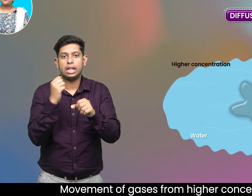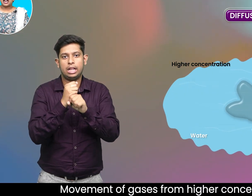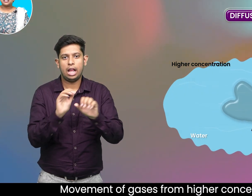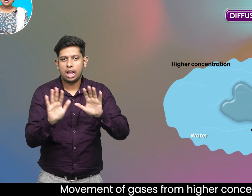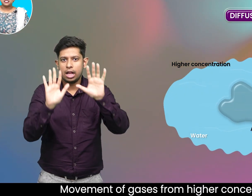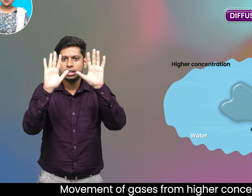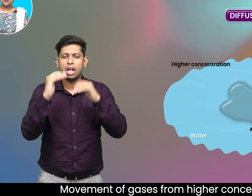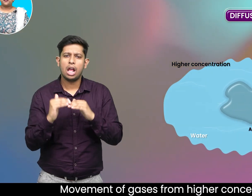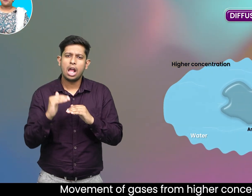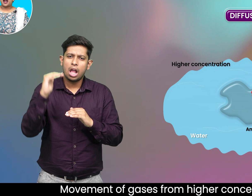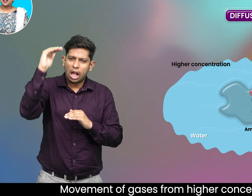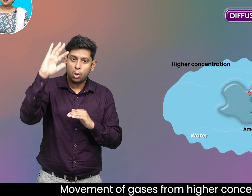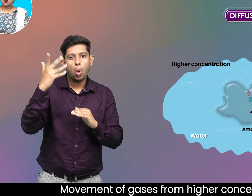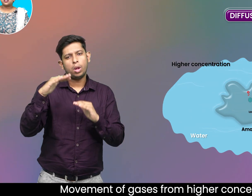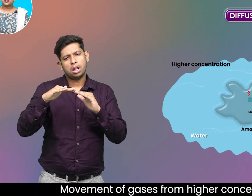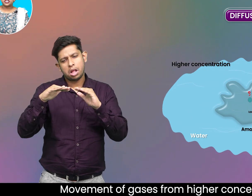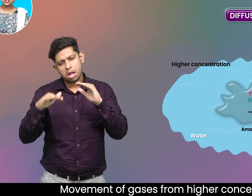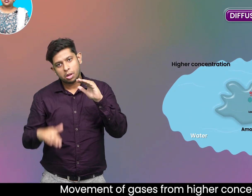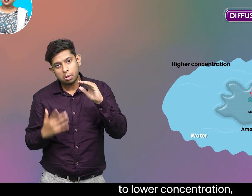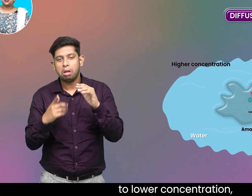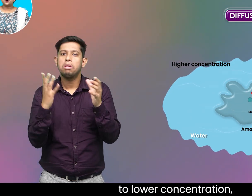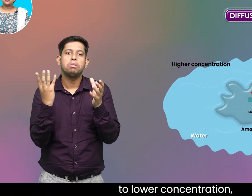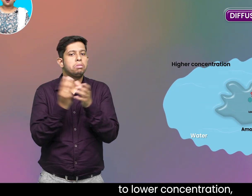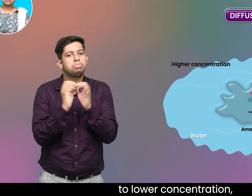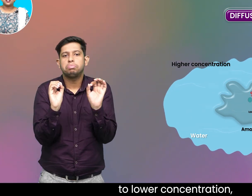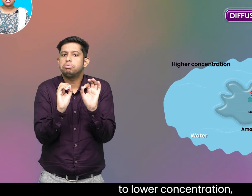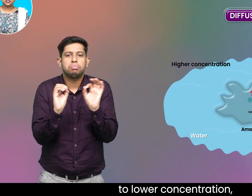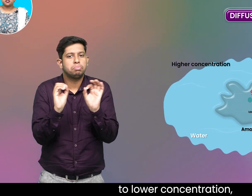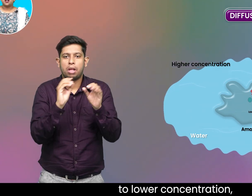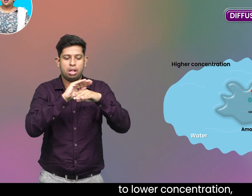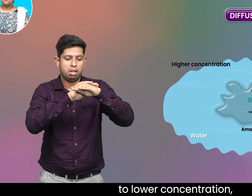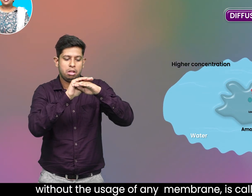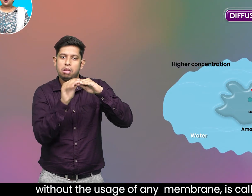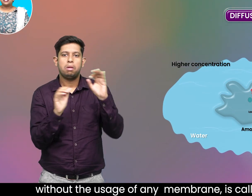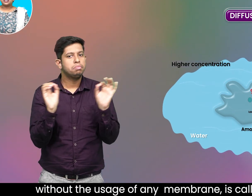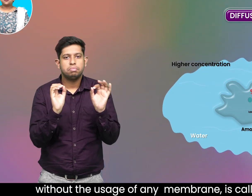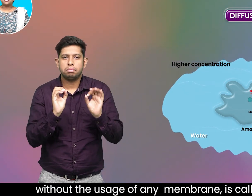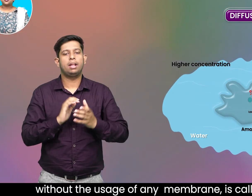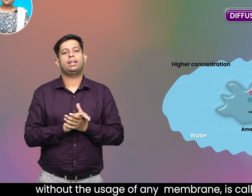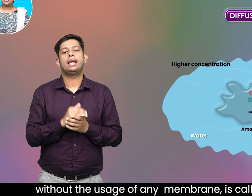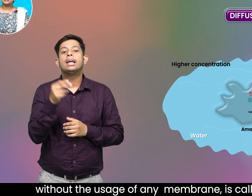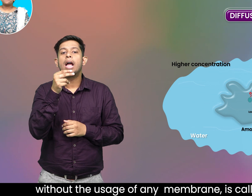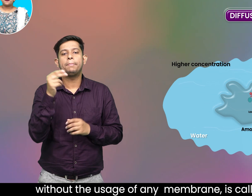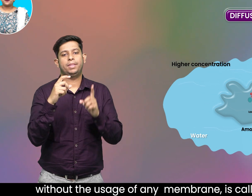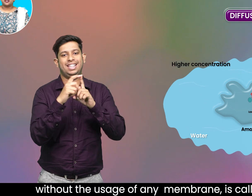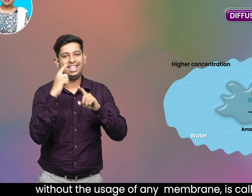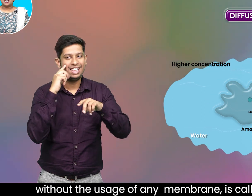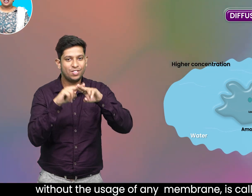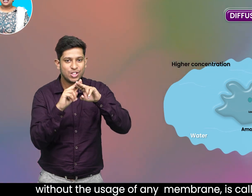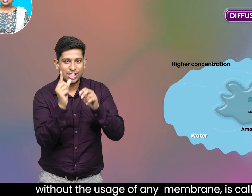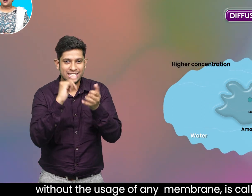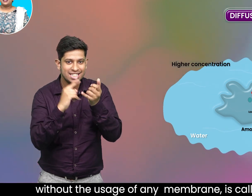movement of gases from higher concentration to lower concentration without the usage of any